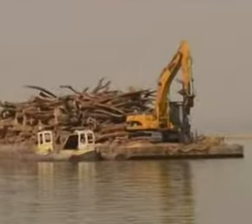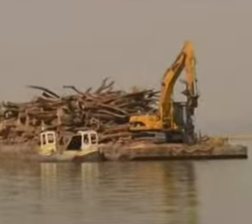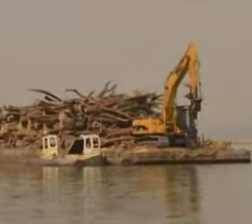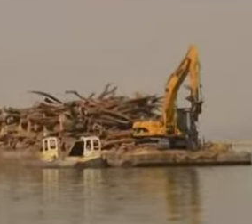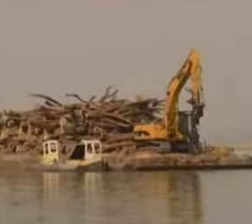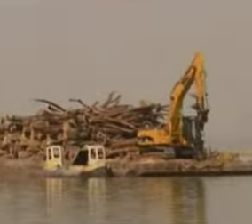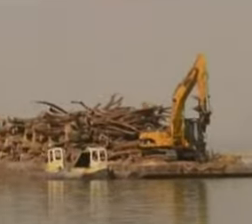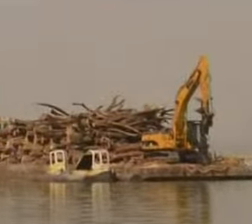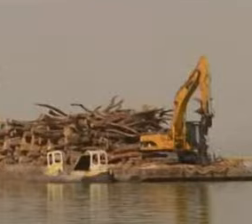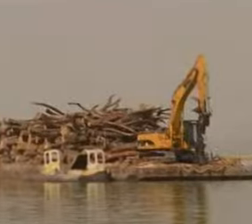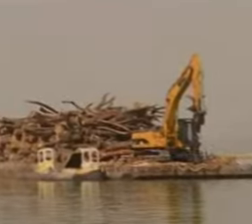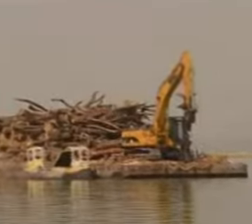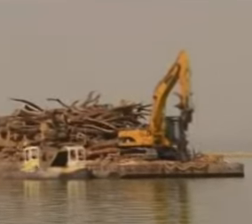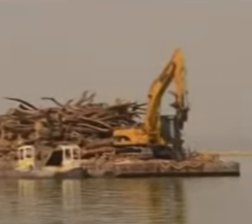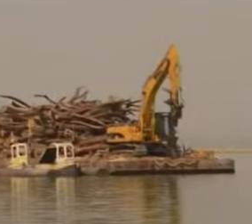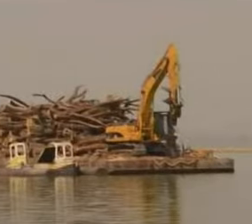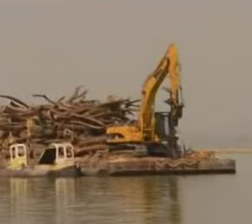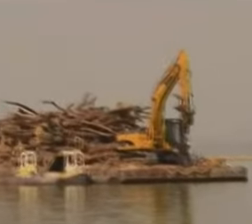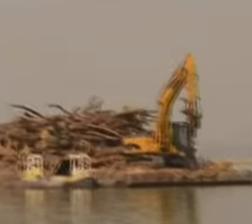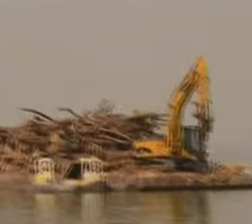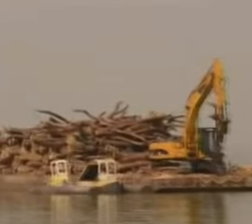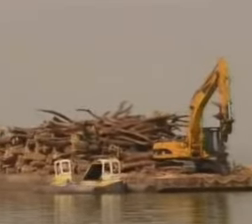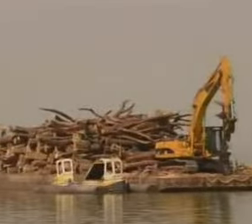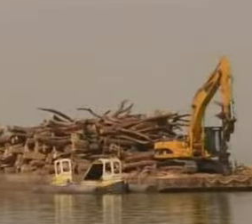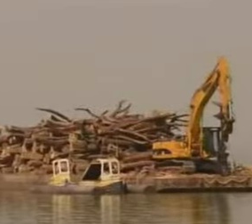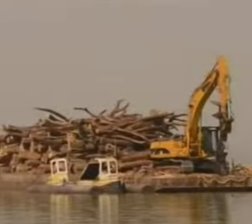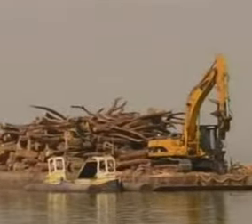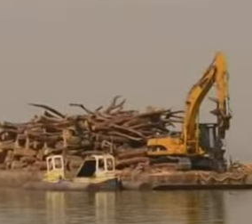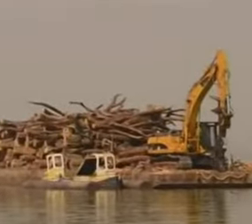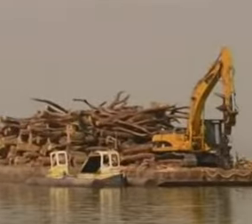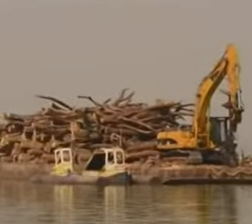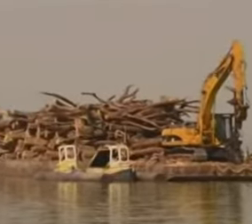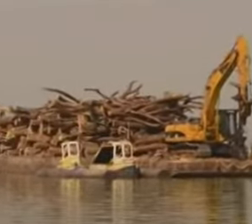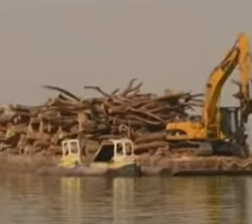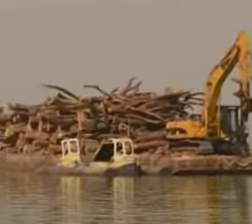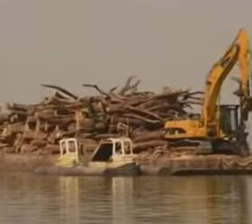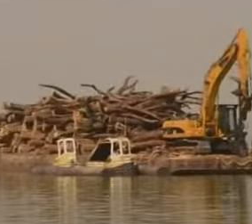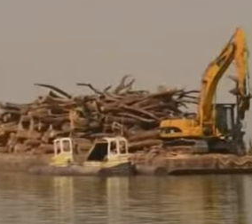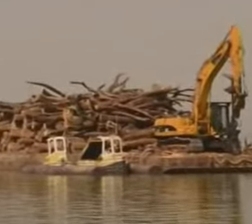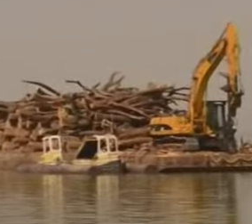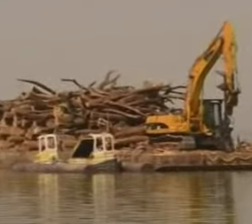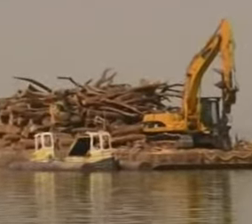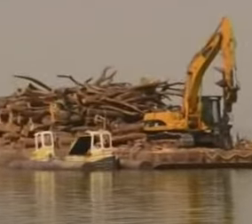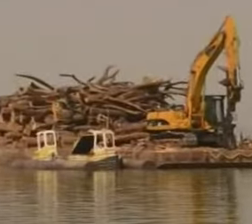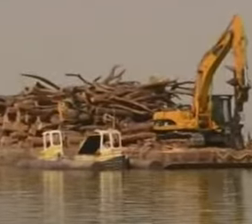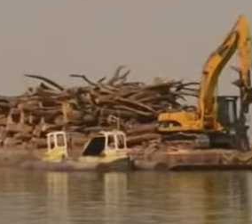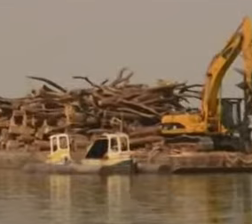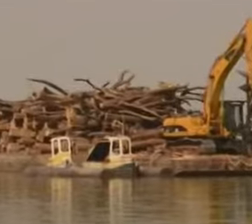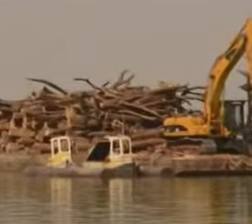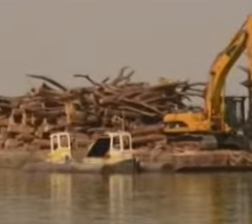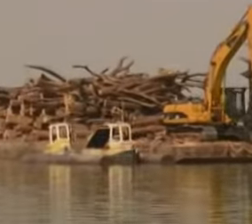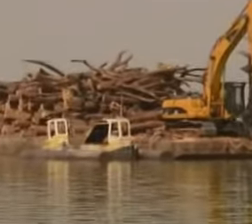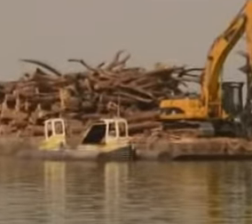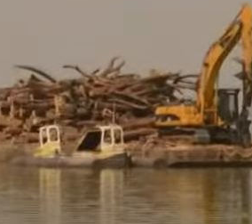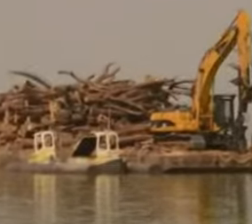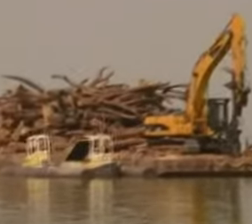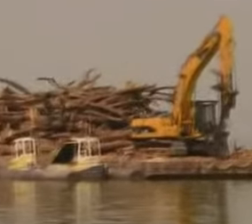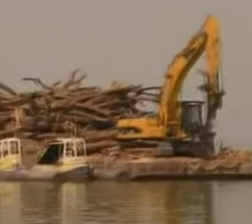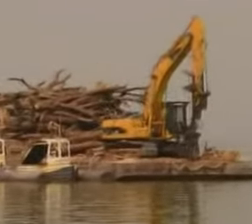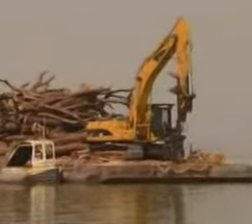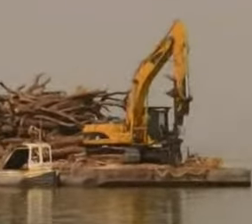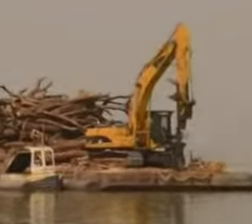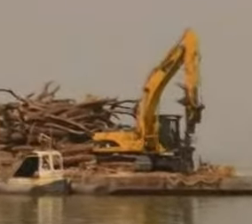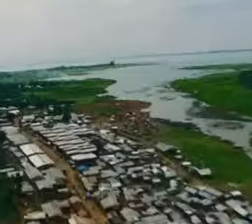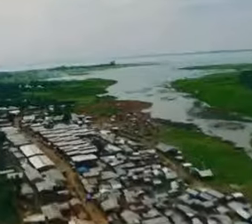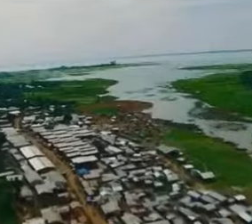than 20,000 tree stumps on a number of routes with vast economic, social, and cultural importance have all